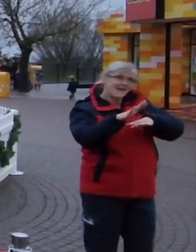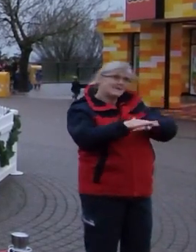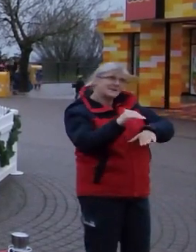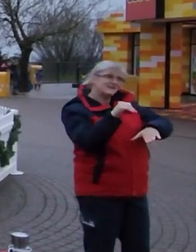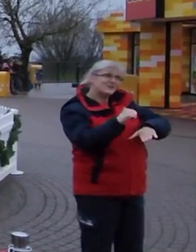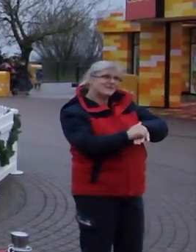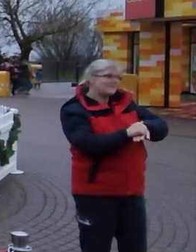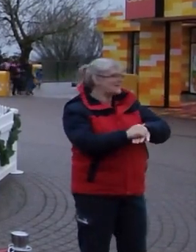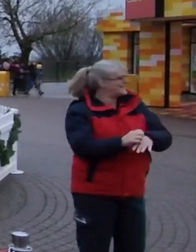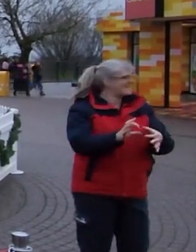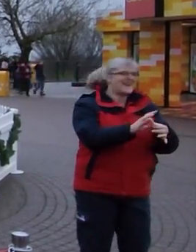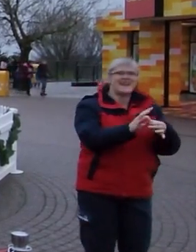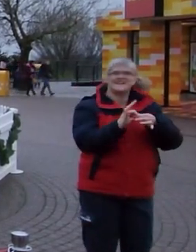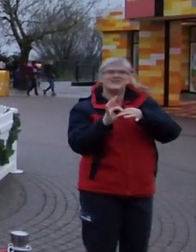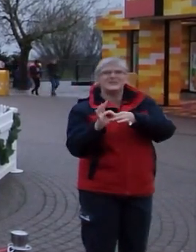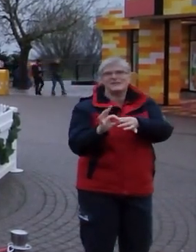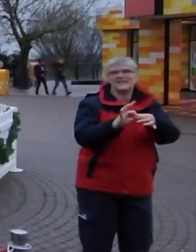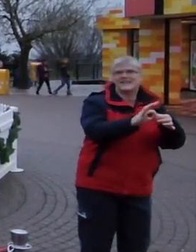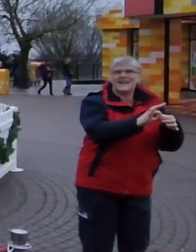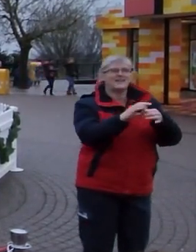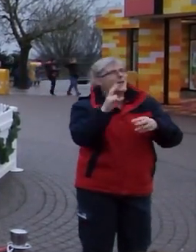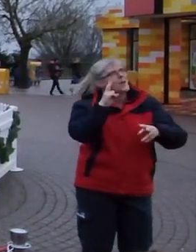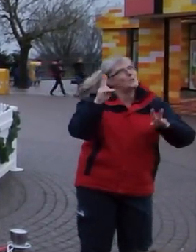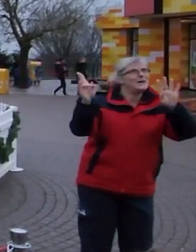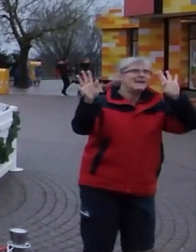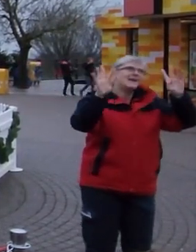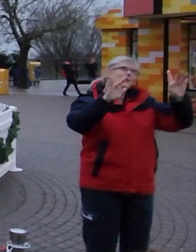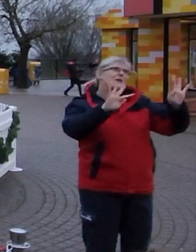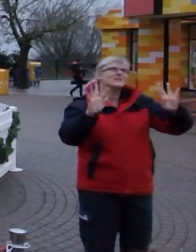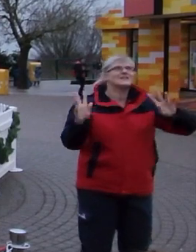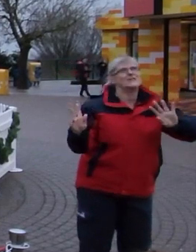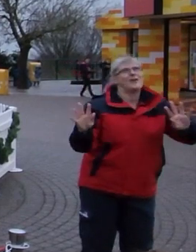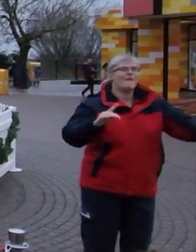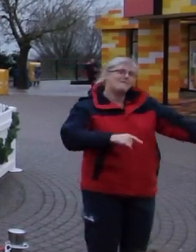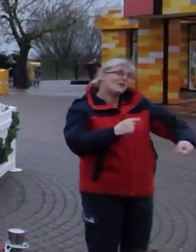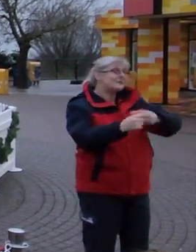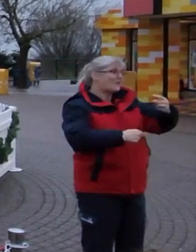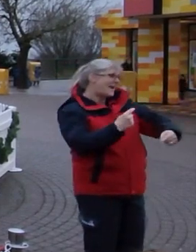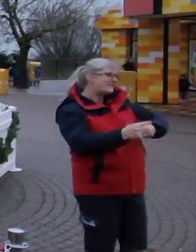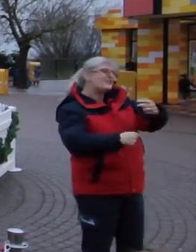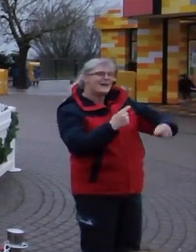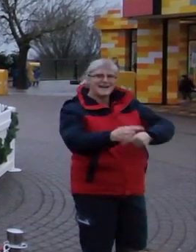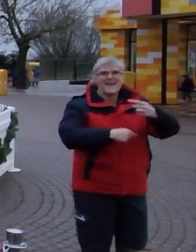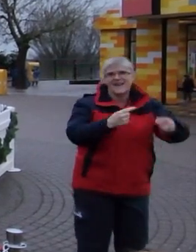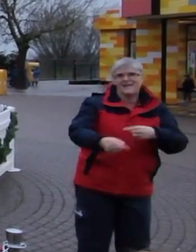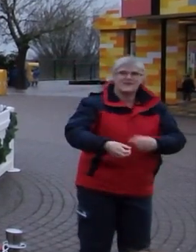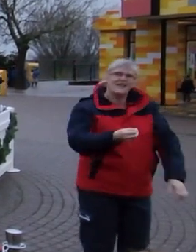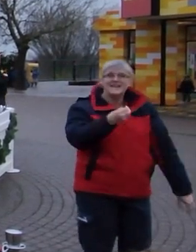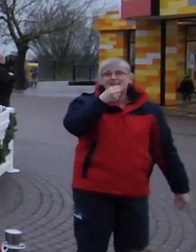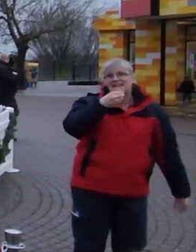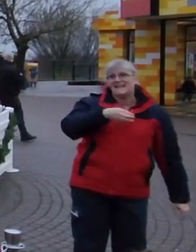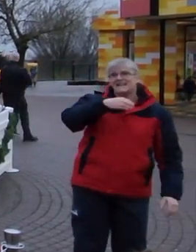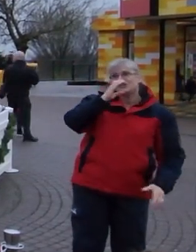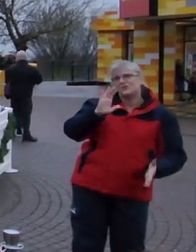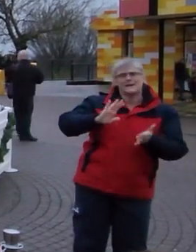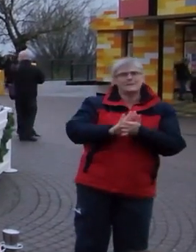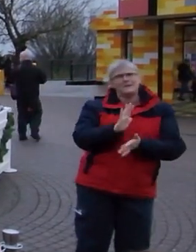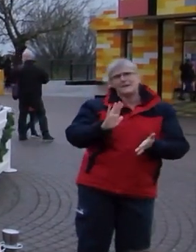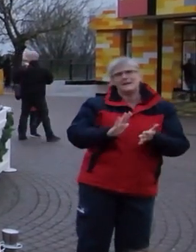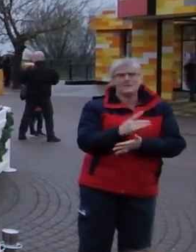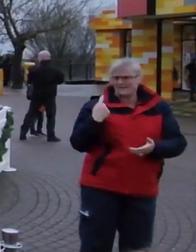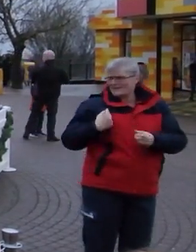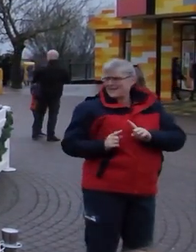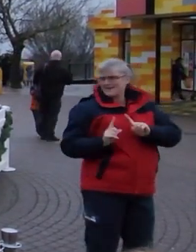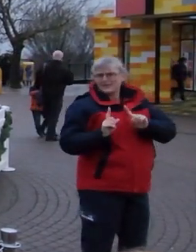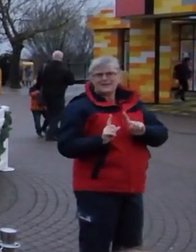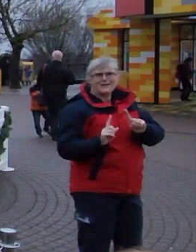Step in to Christmas, let's join together We can watch it so cold wherever and ever Eat, drink